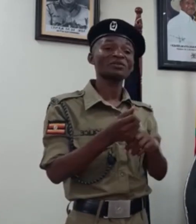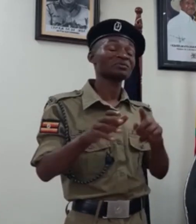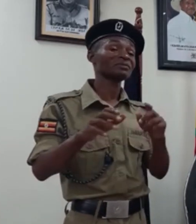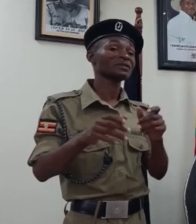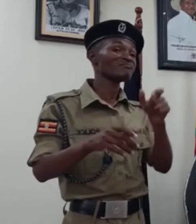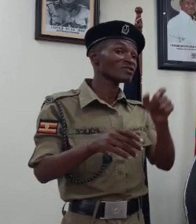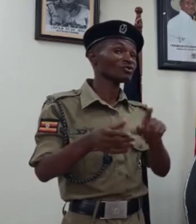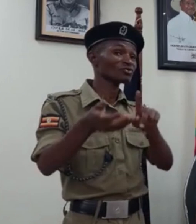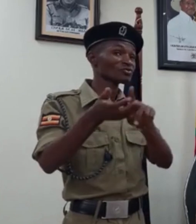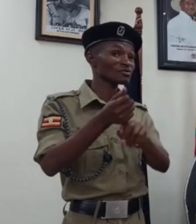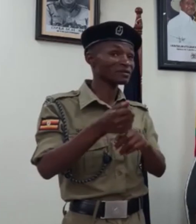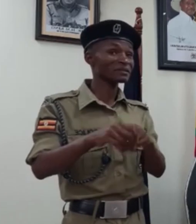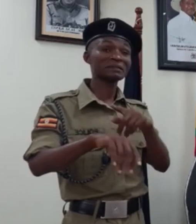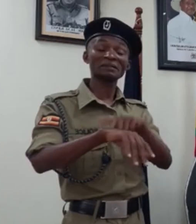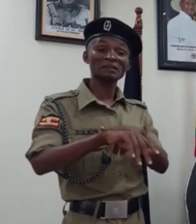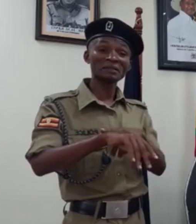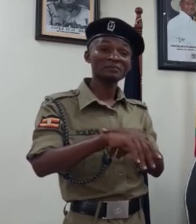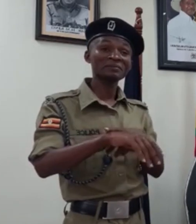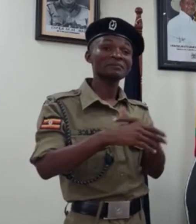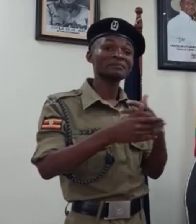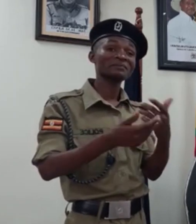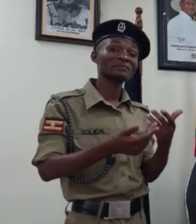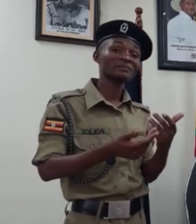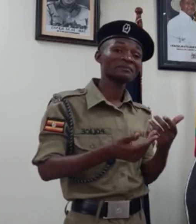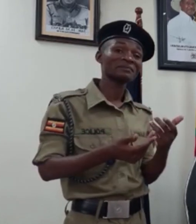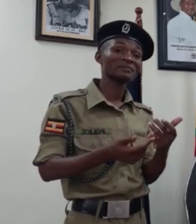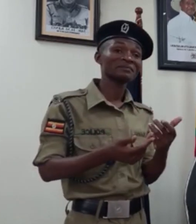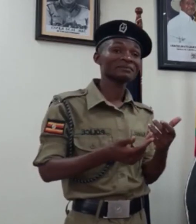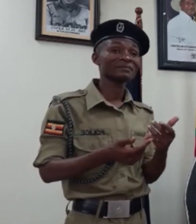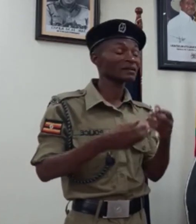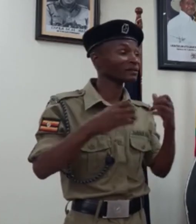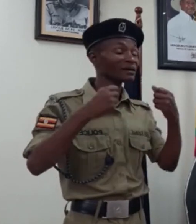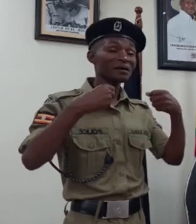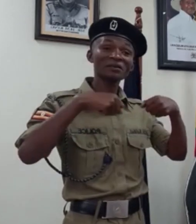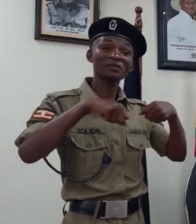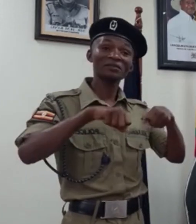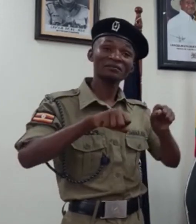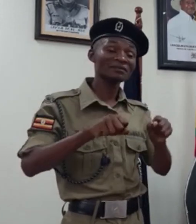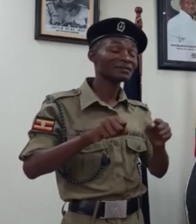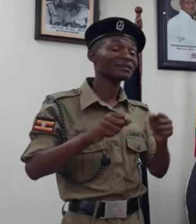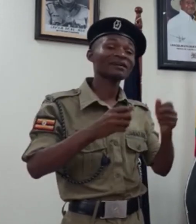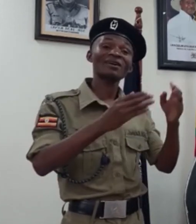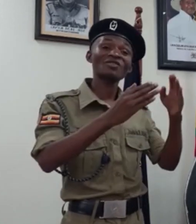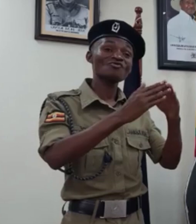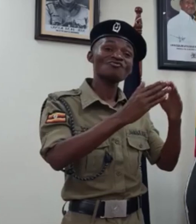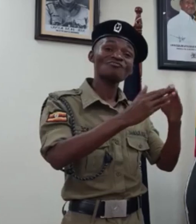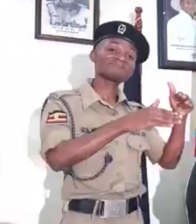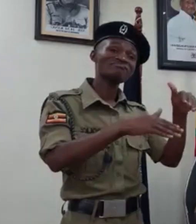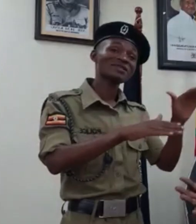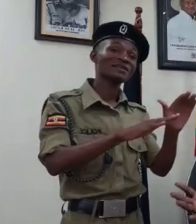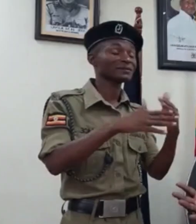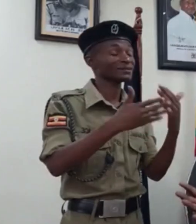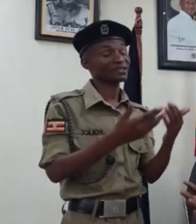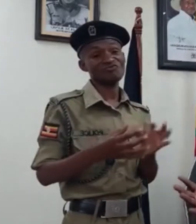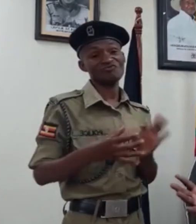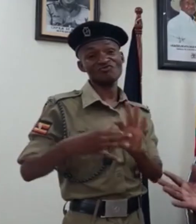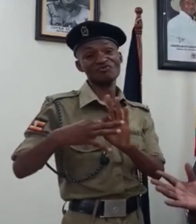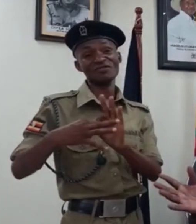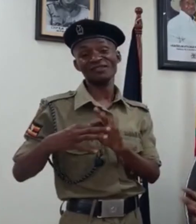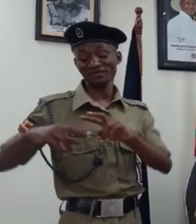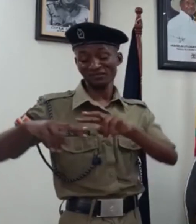But I don't see the connection. What is the connection between a simple fracture that somebody